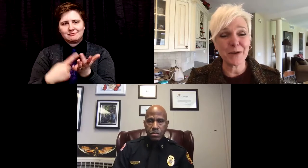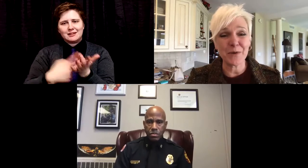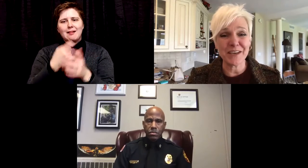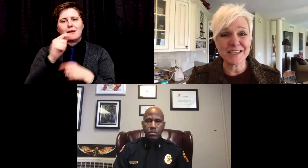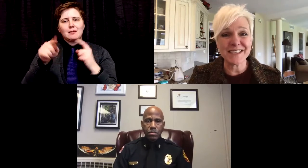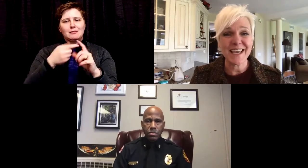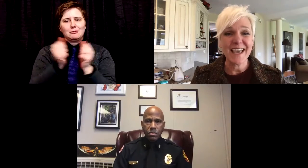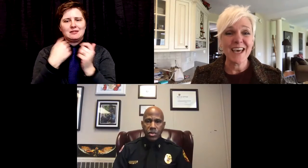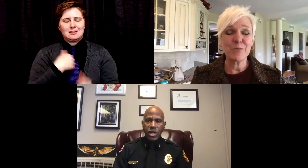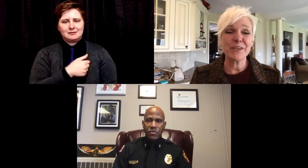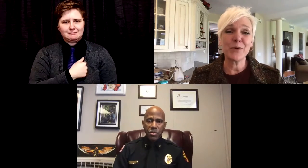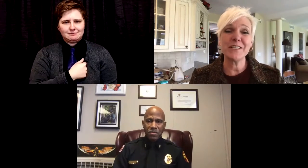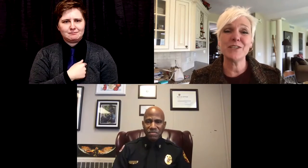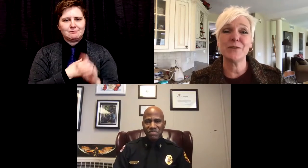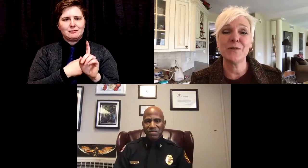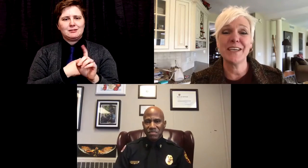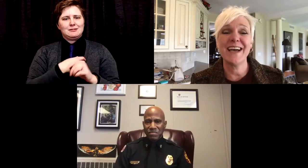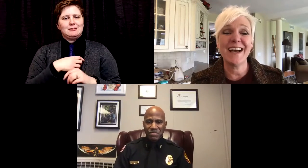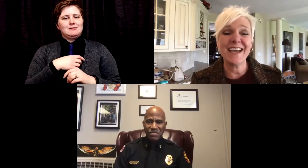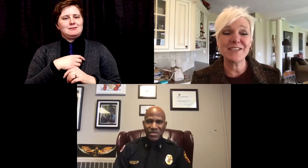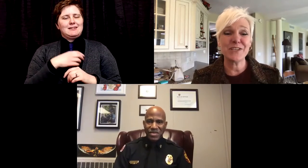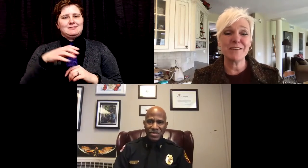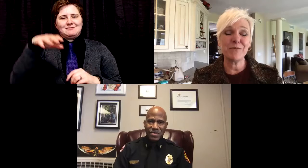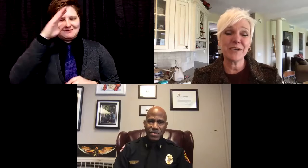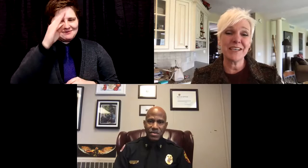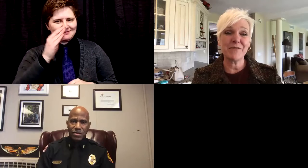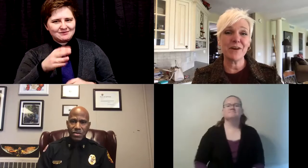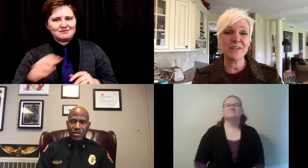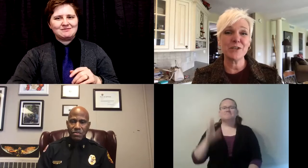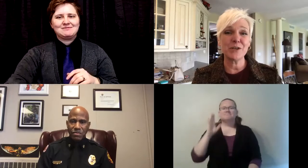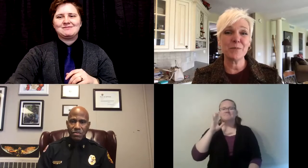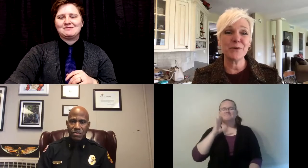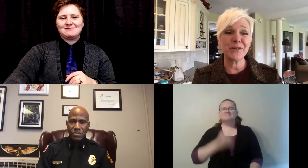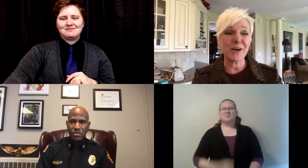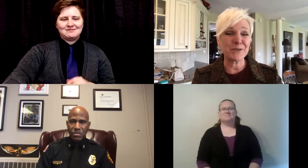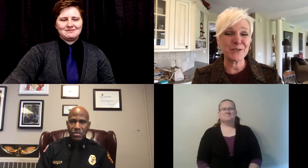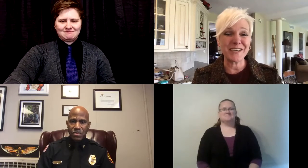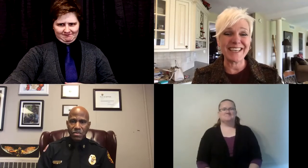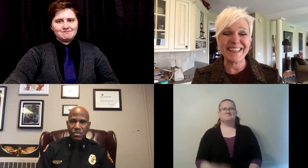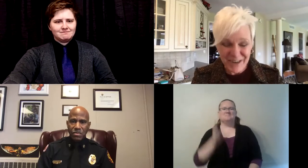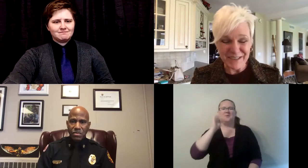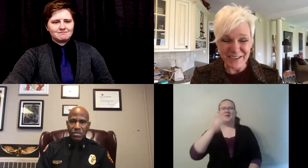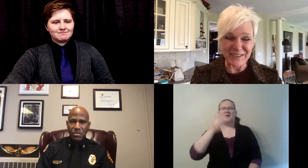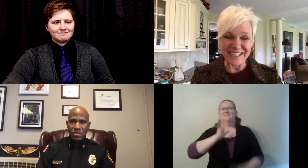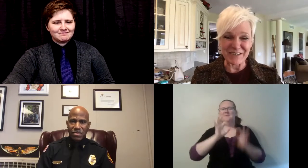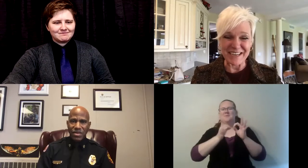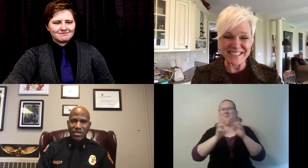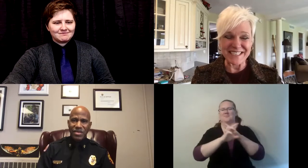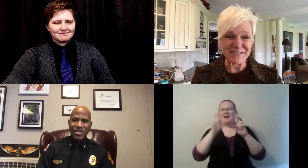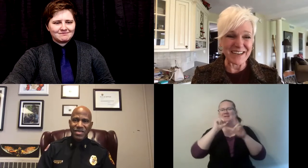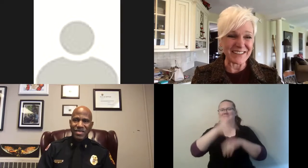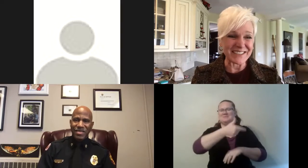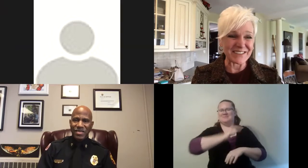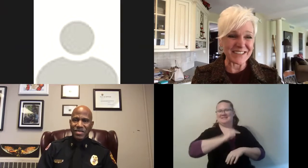little bit with us. And Good we're afternoon. going to, hi, Chief, we're going to give our interpreter an opportunity. There we go, to get a rest